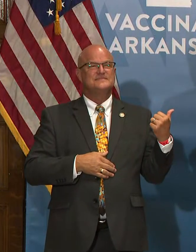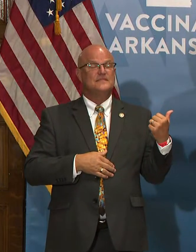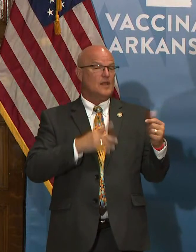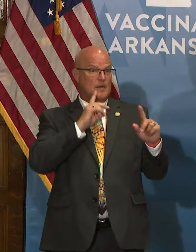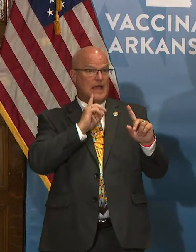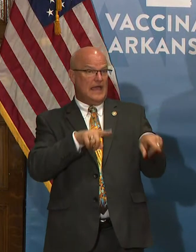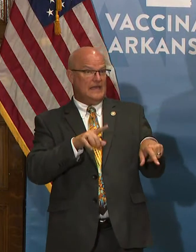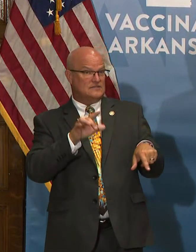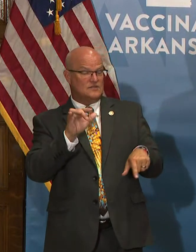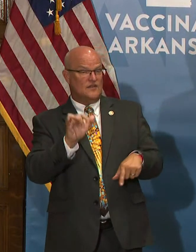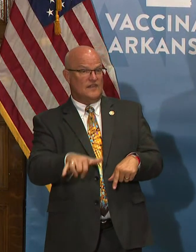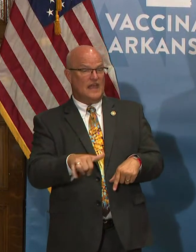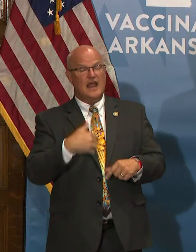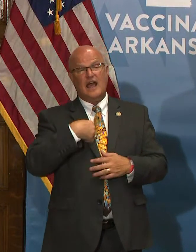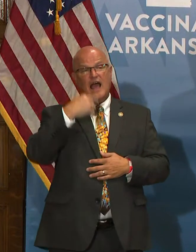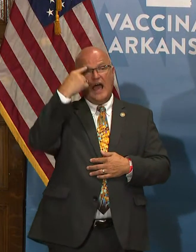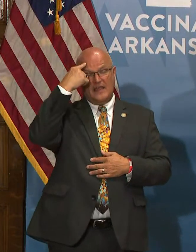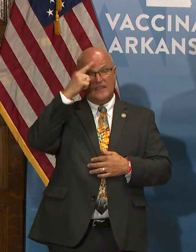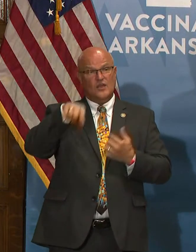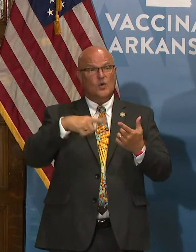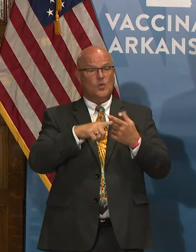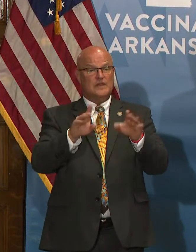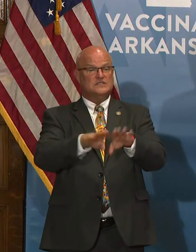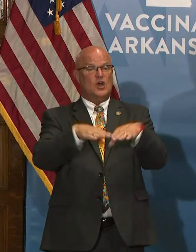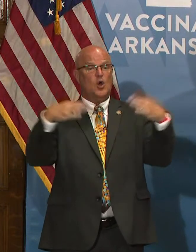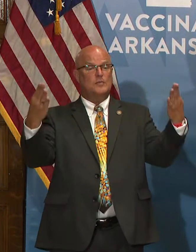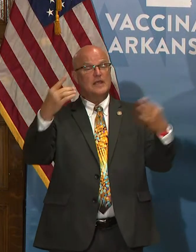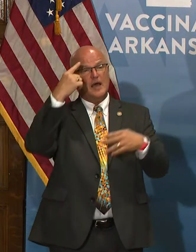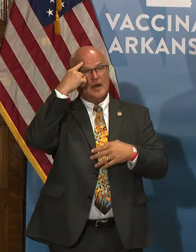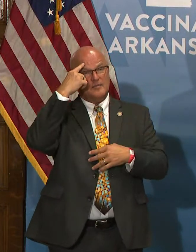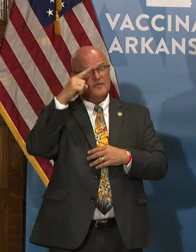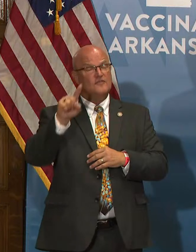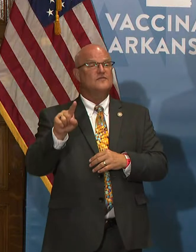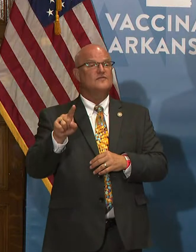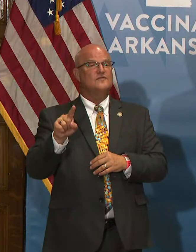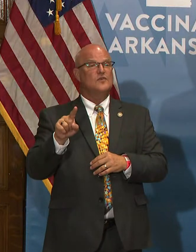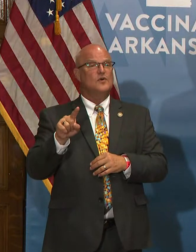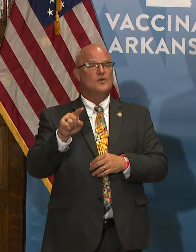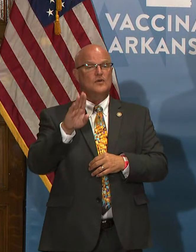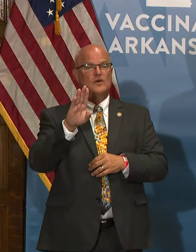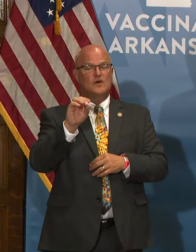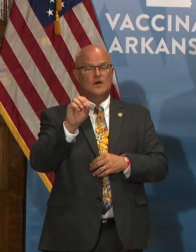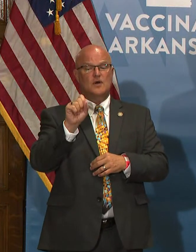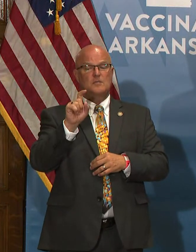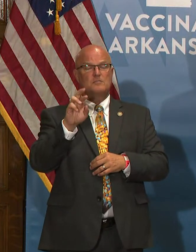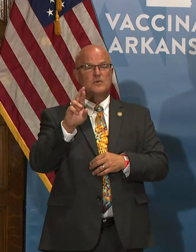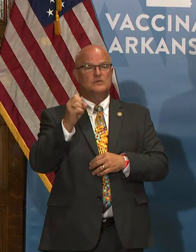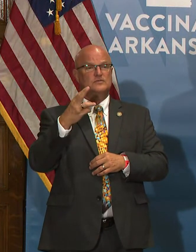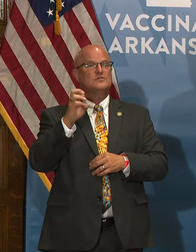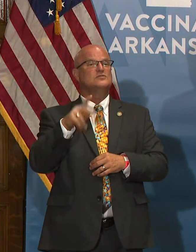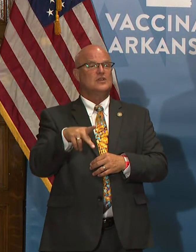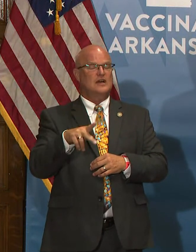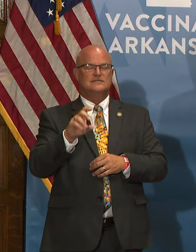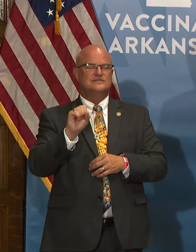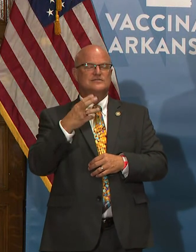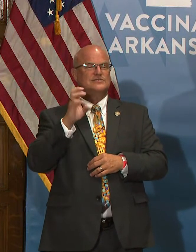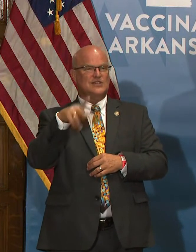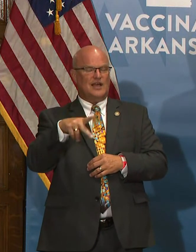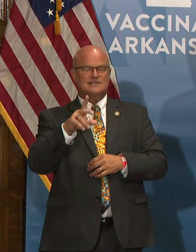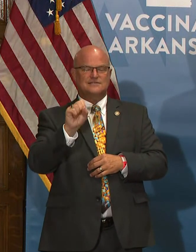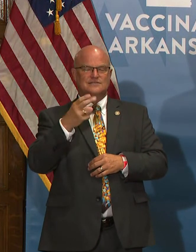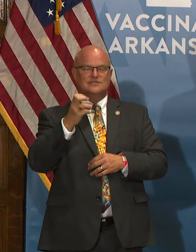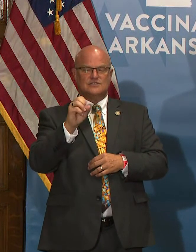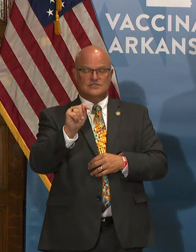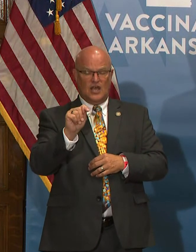My answer to that is that I think whenever it's opened up for the booster shot, that you will have a very